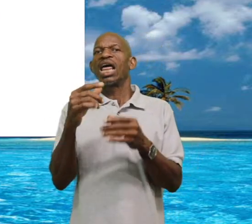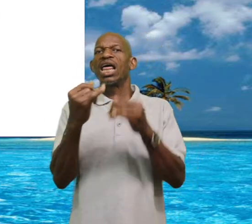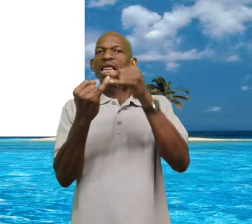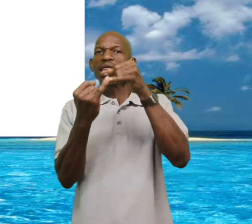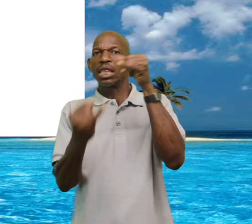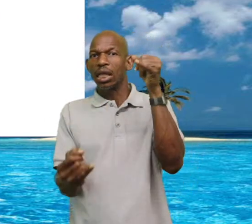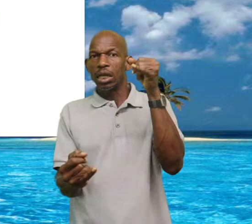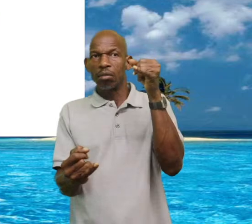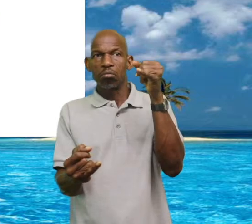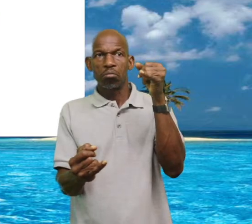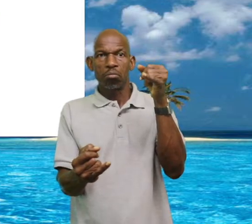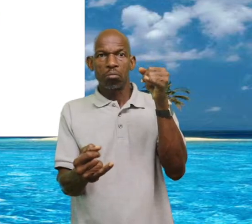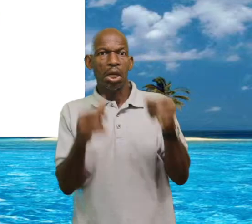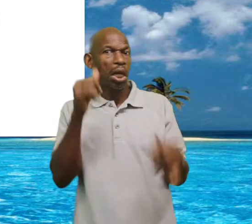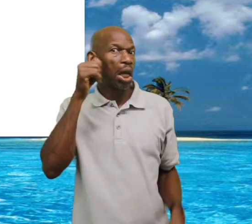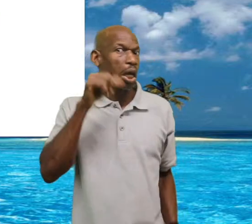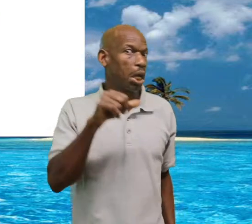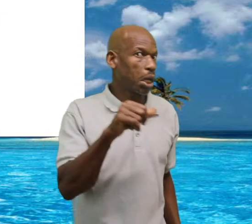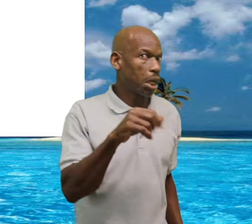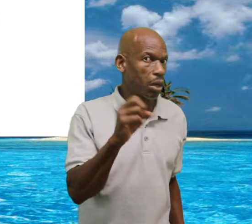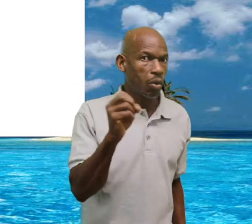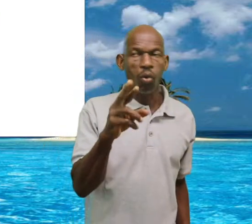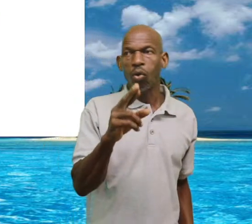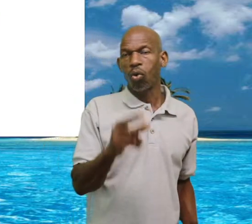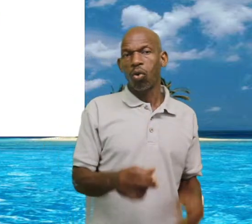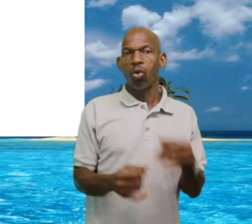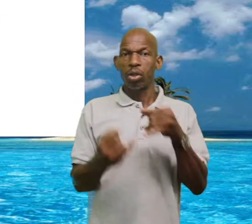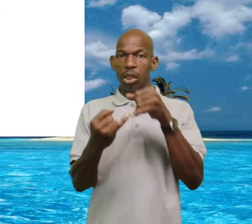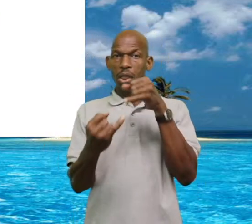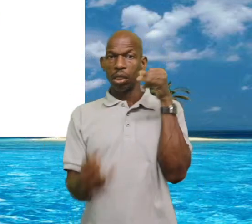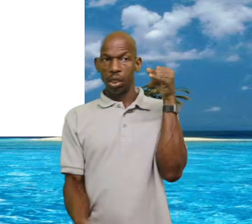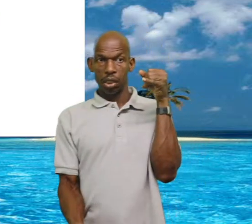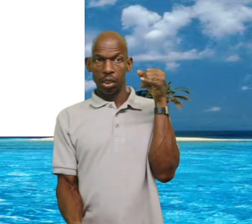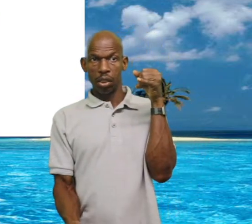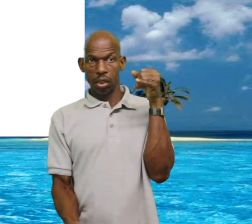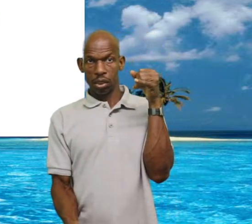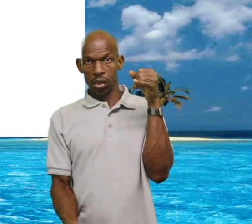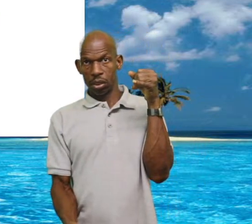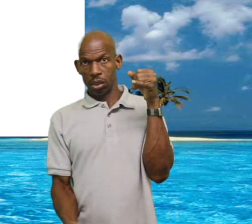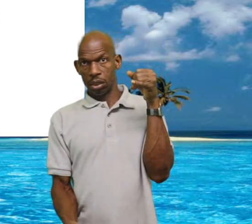Or I can maybe even take out the adjectives and say, and I should have take out the adjectives so you can put it in.